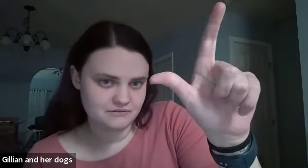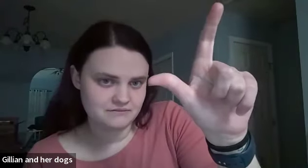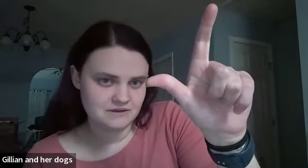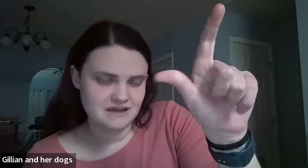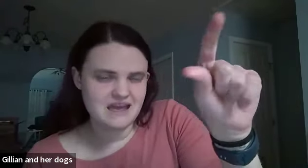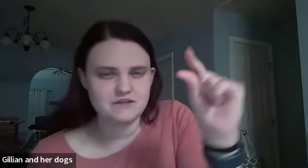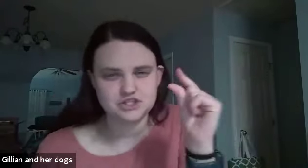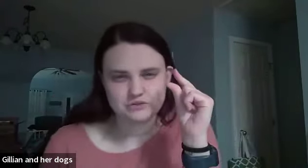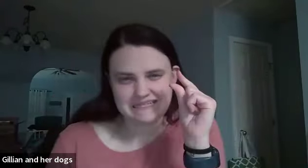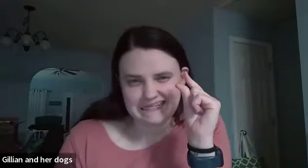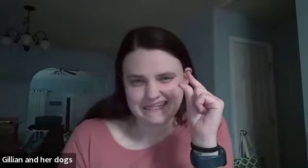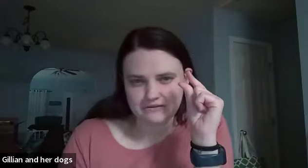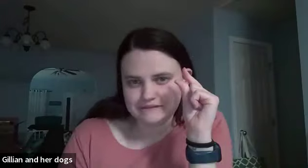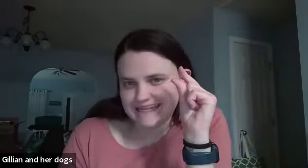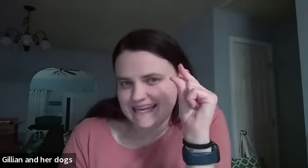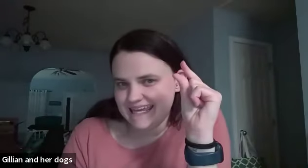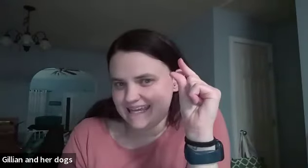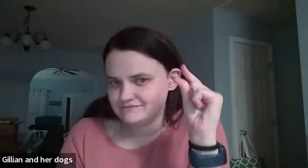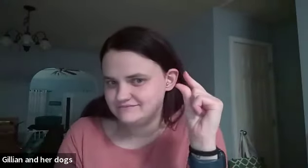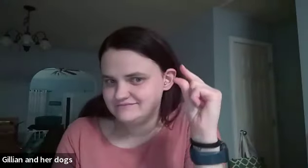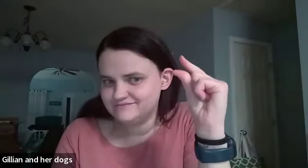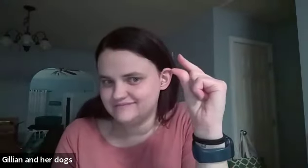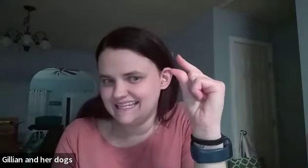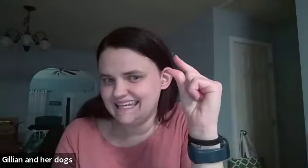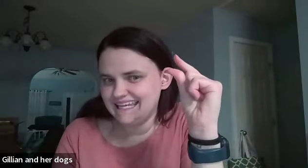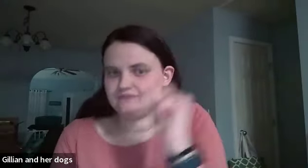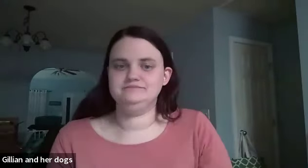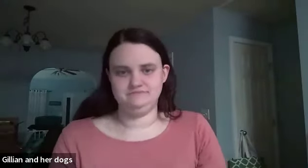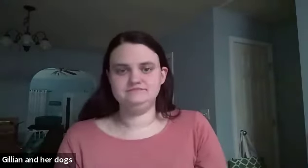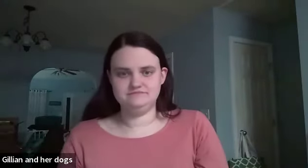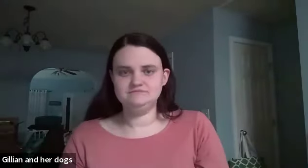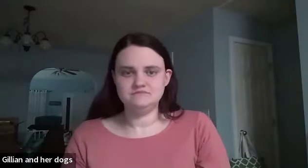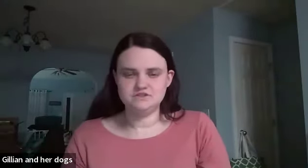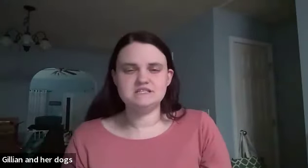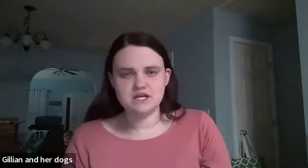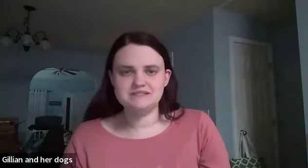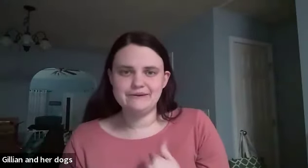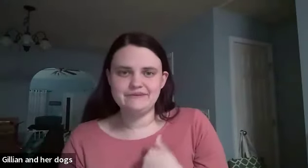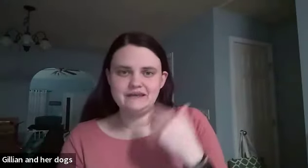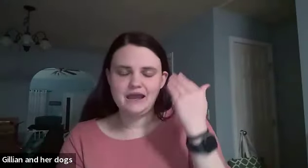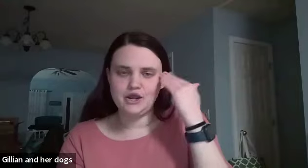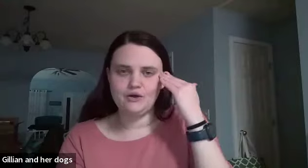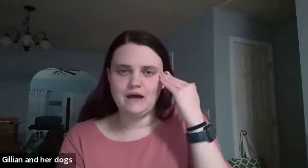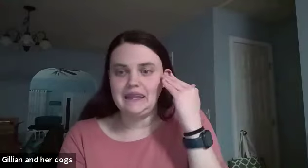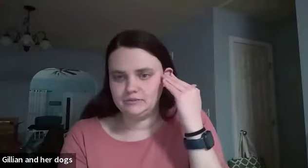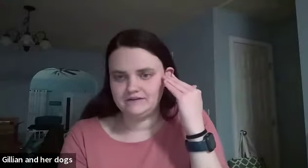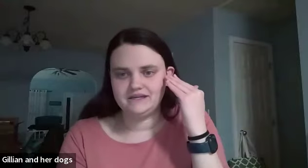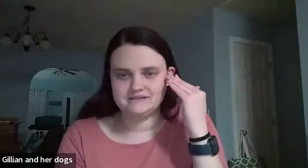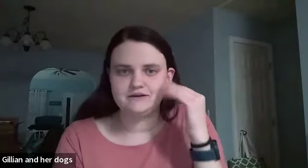ASL. And then just do it like little, like a little, like a little. So that's how you would say me. I know a little bit of ASL.